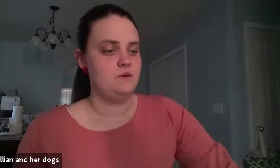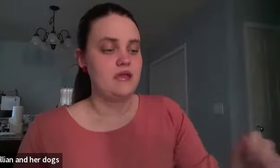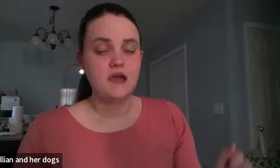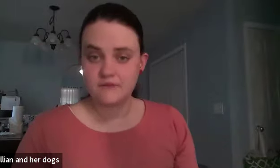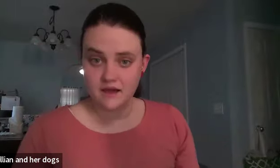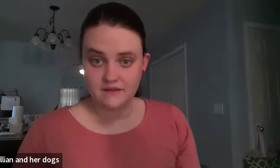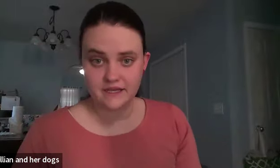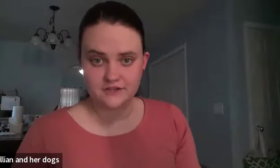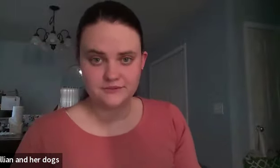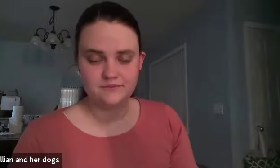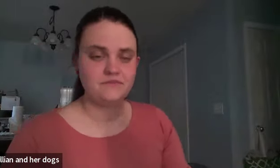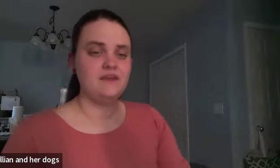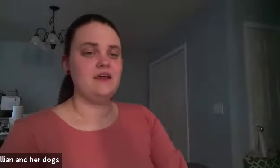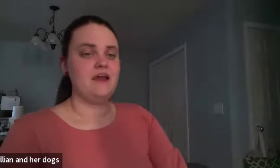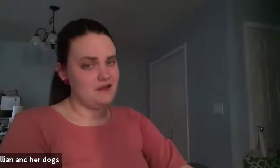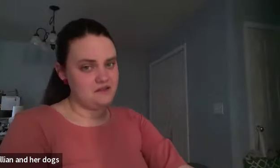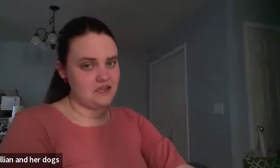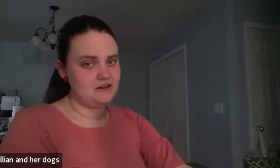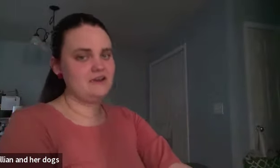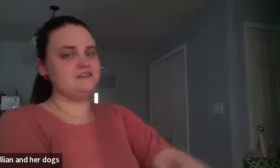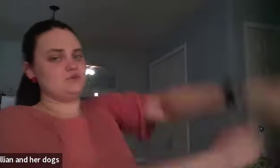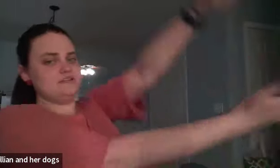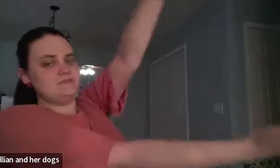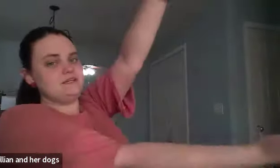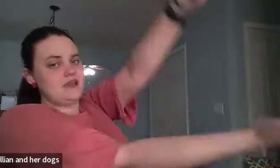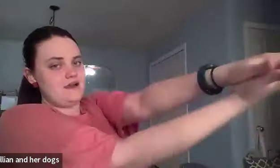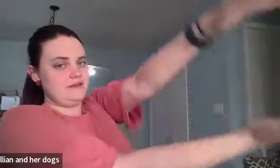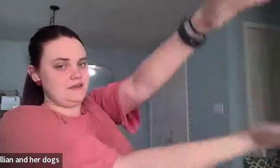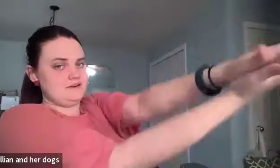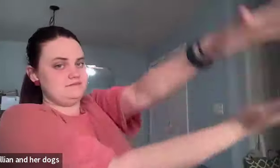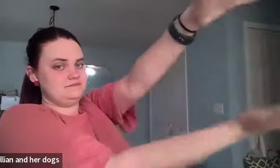Then we have alligator. Alligator is going to be alligator.